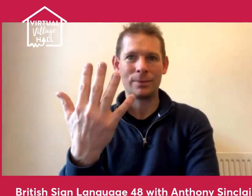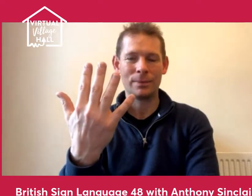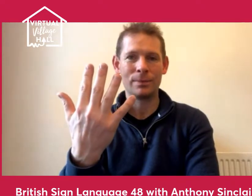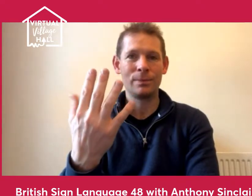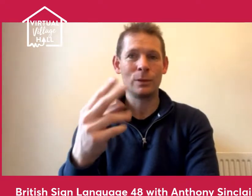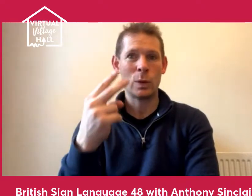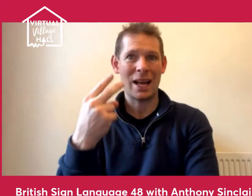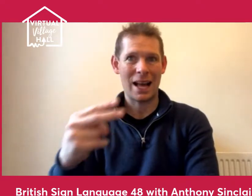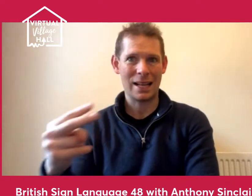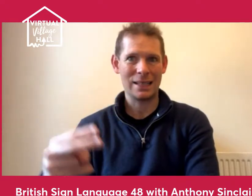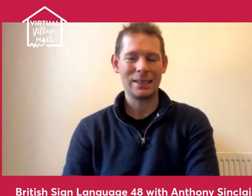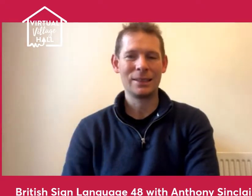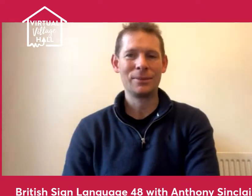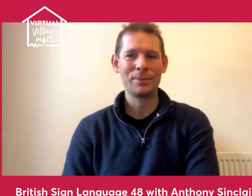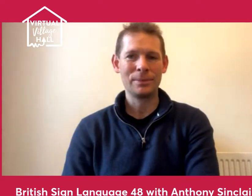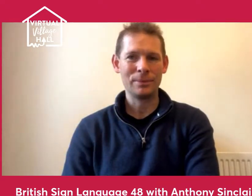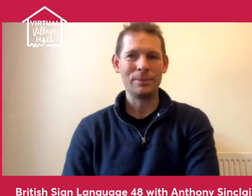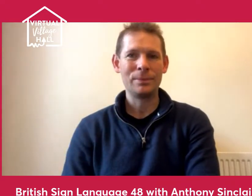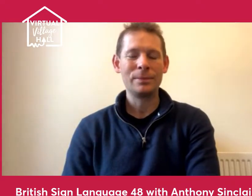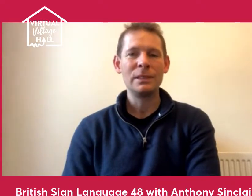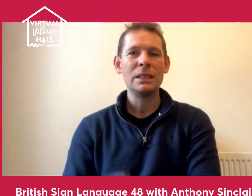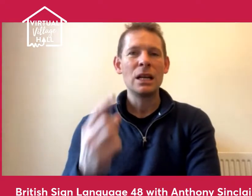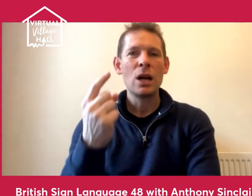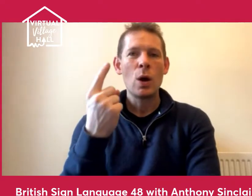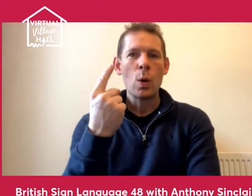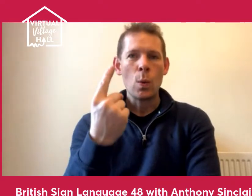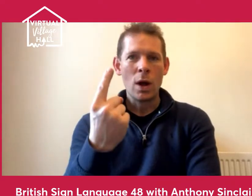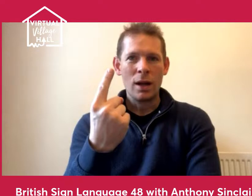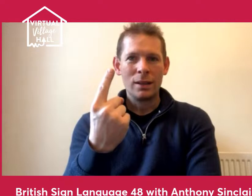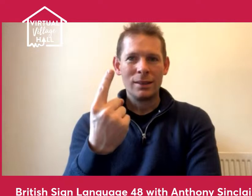5. Okay, let's do that again. 1,